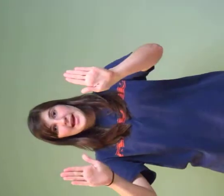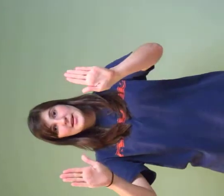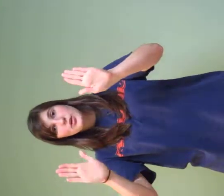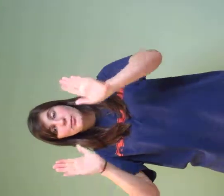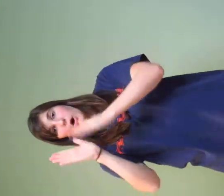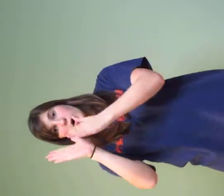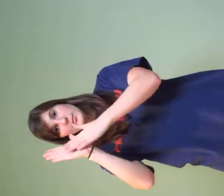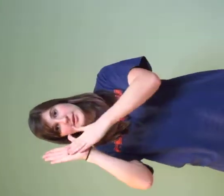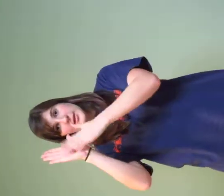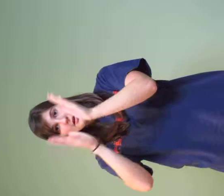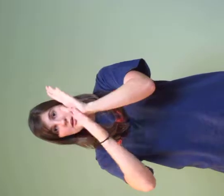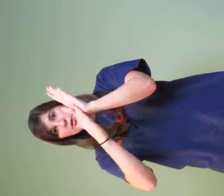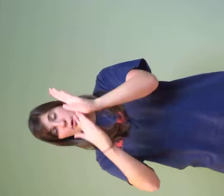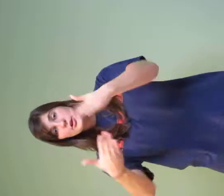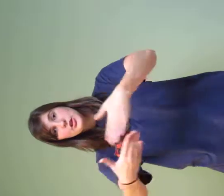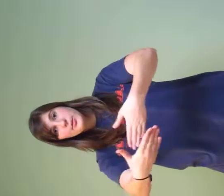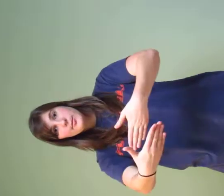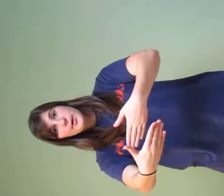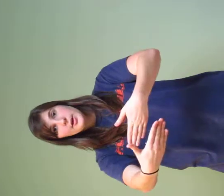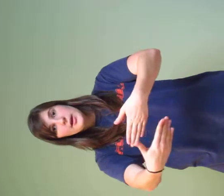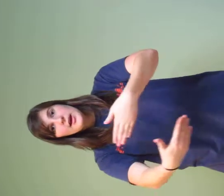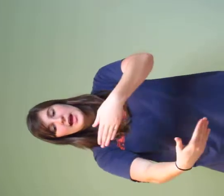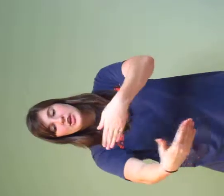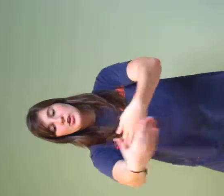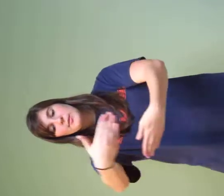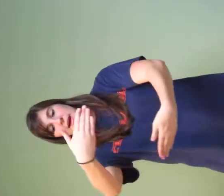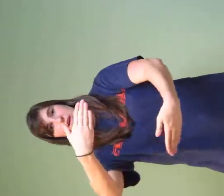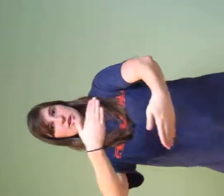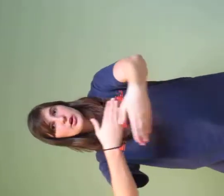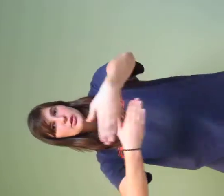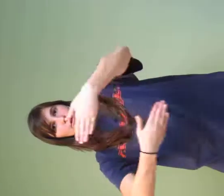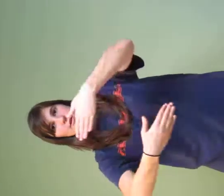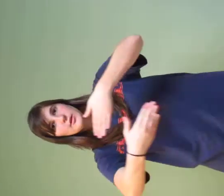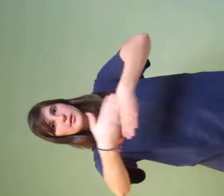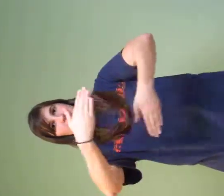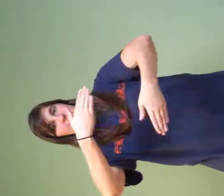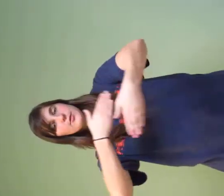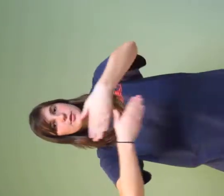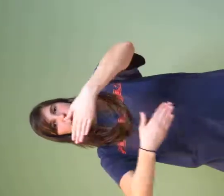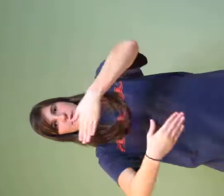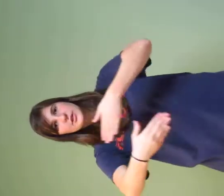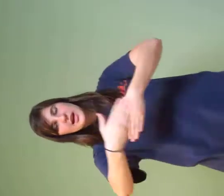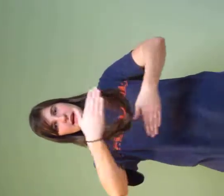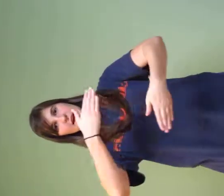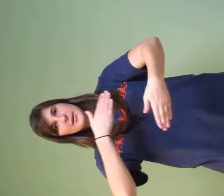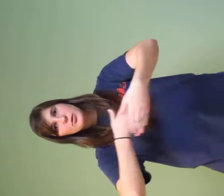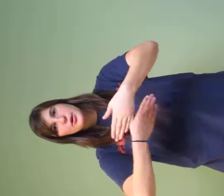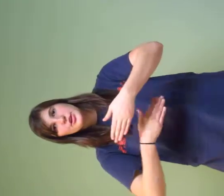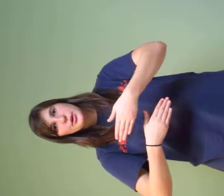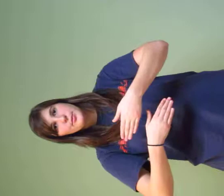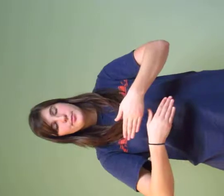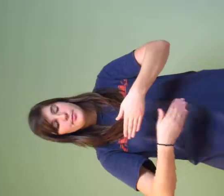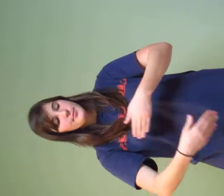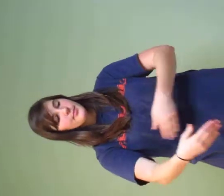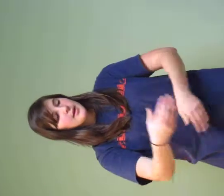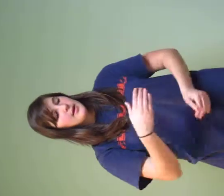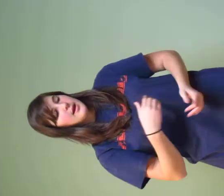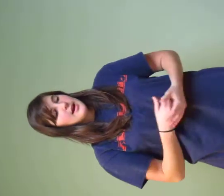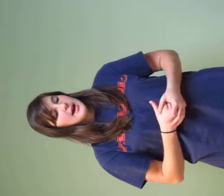your palms towards you, and you're going to make a circle, several circles just kind of coming towards you.